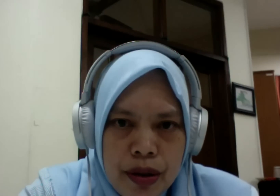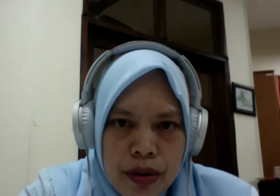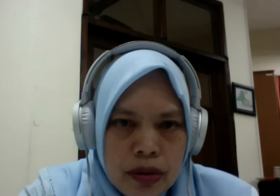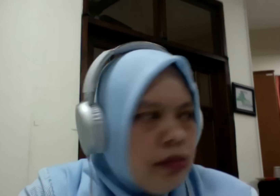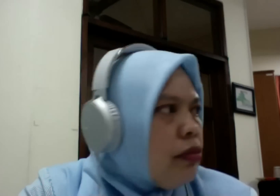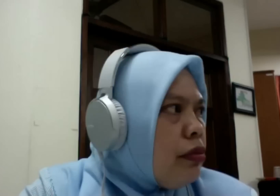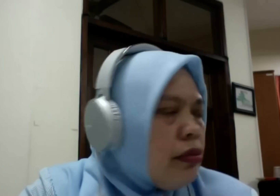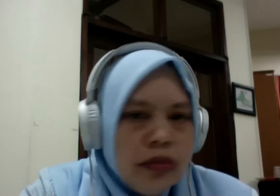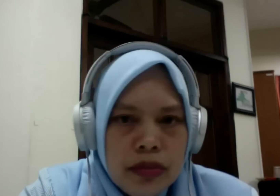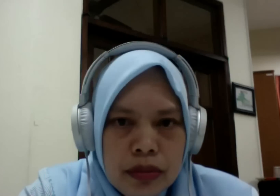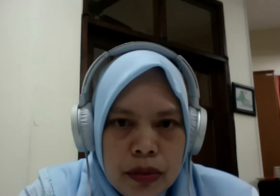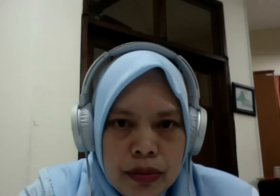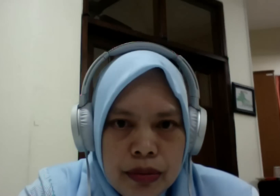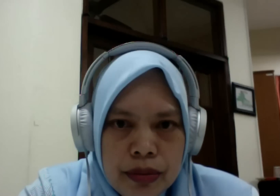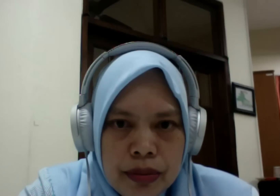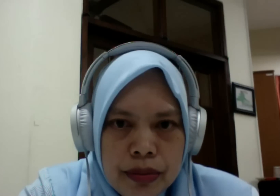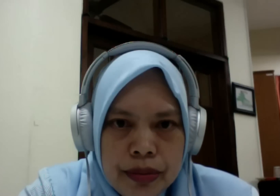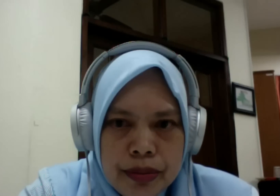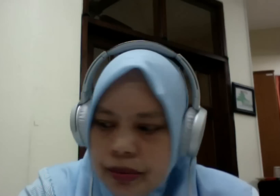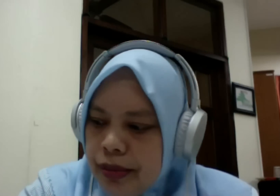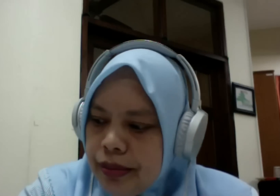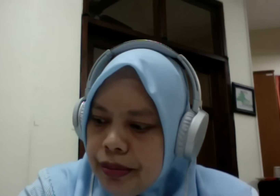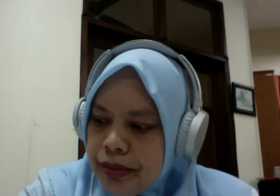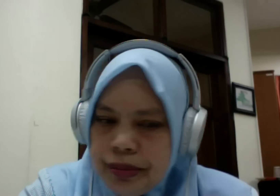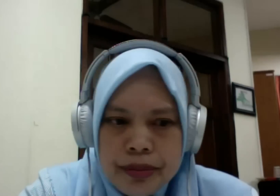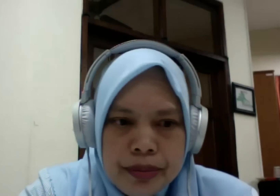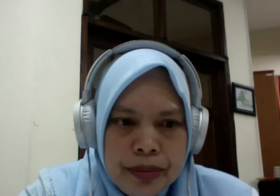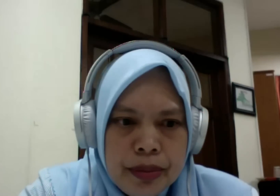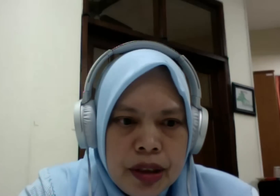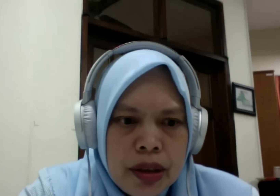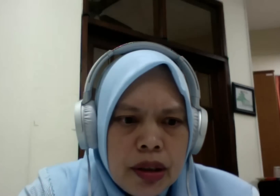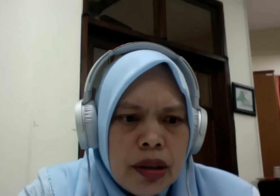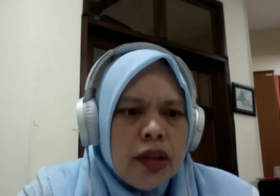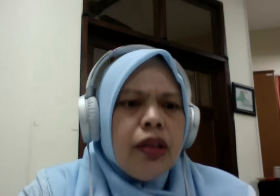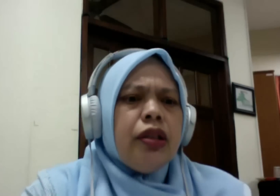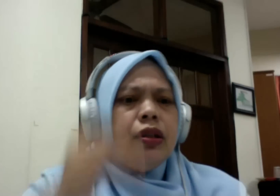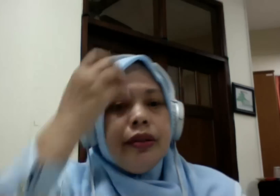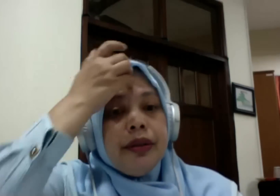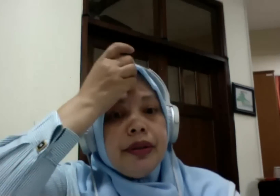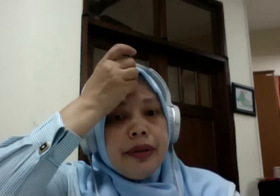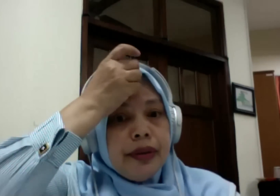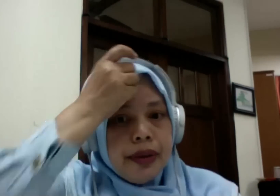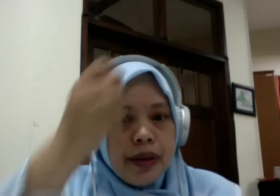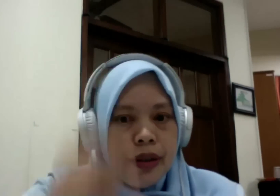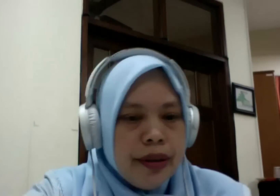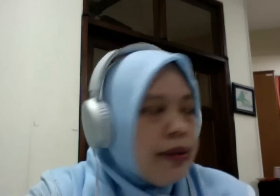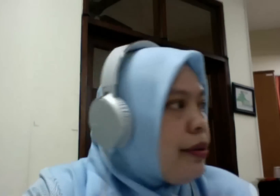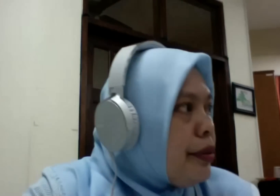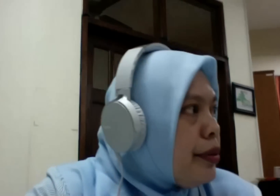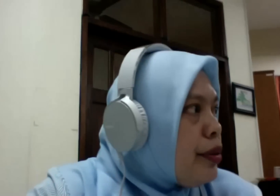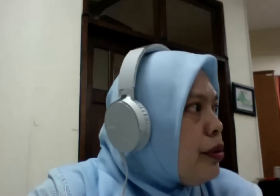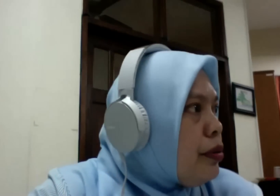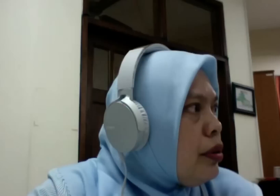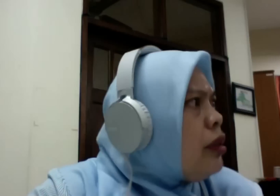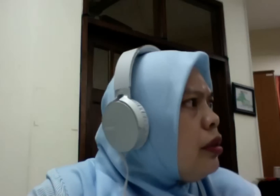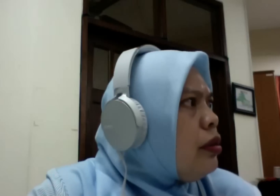Profesor. Sana anak ini gue. Nenggandungan, berarti wayah lahiran. Itu dari mana?